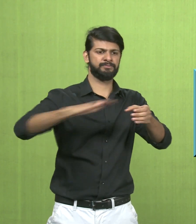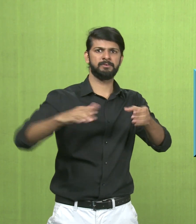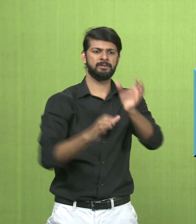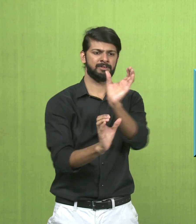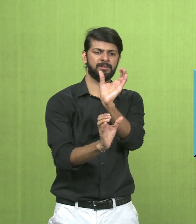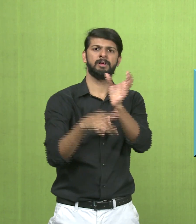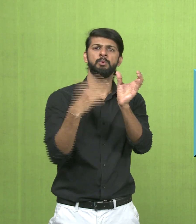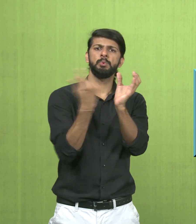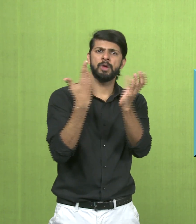bamboo,